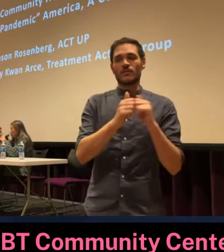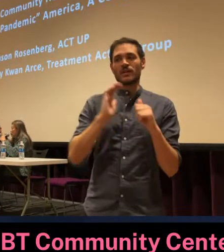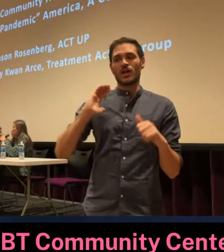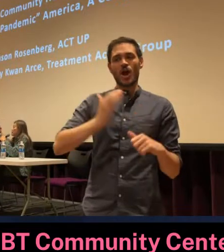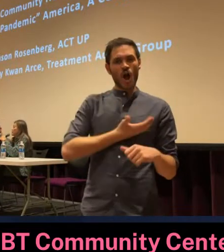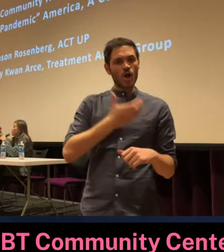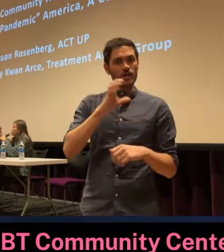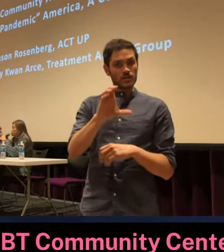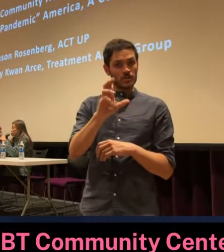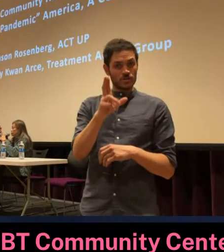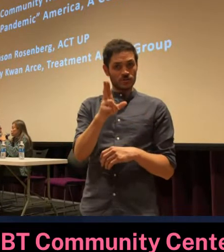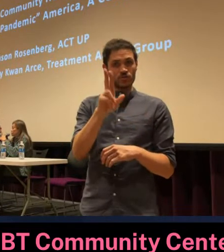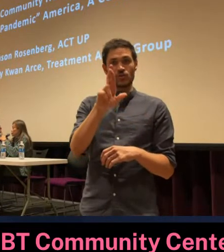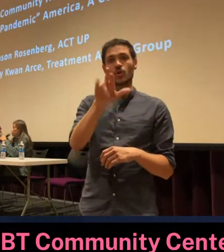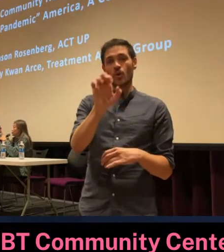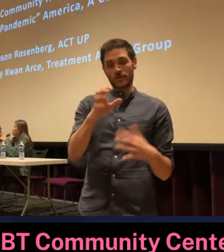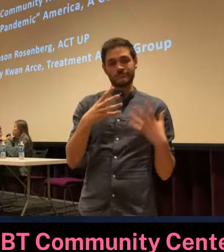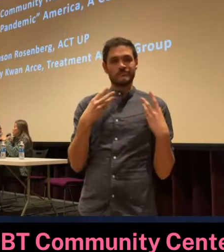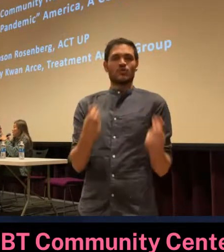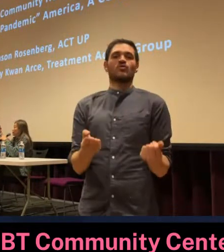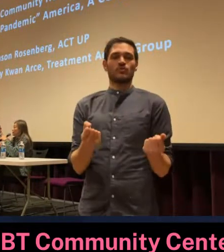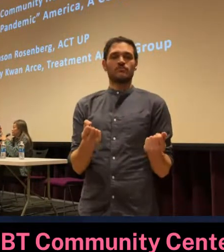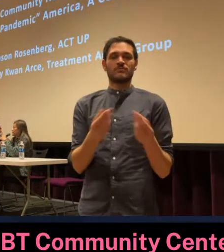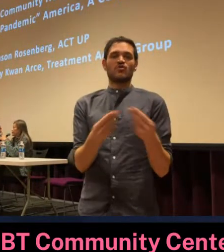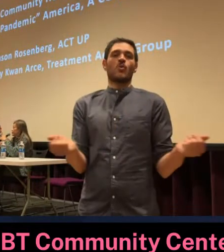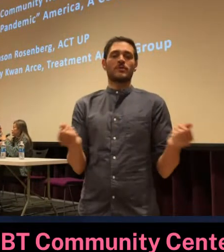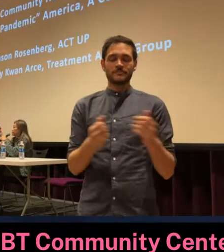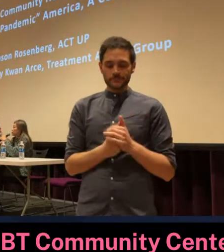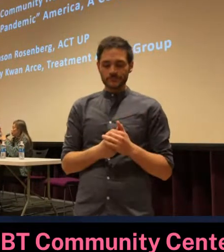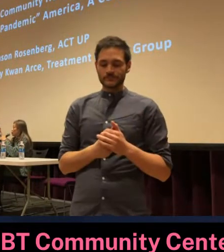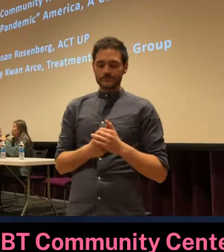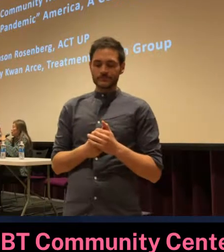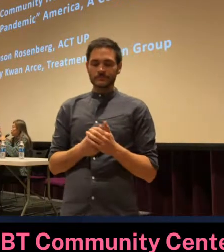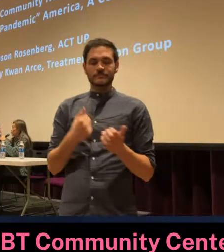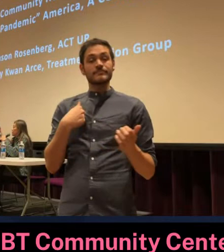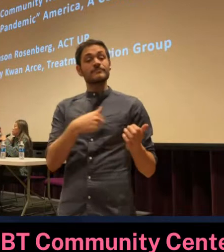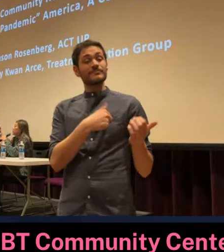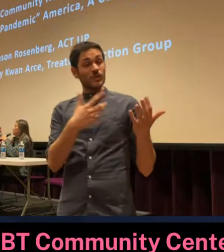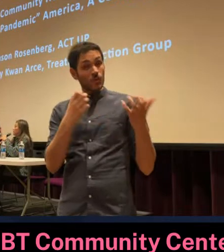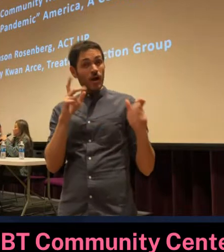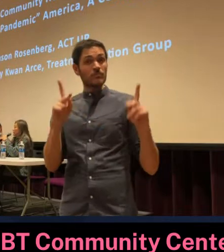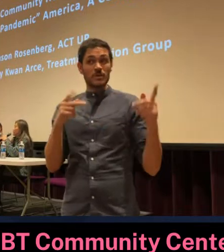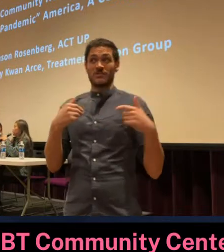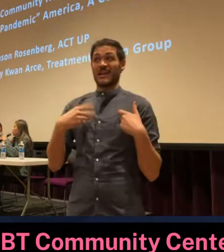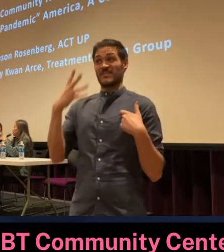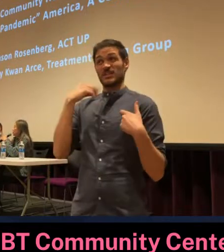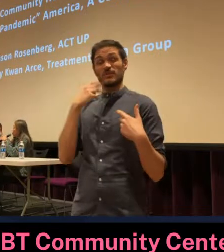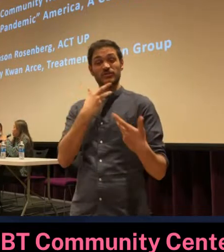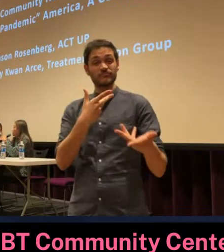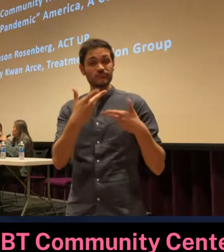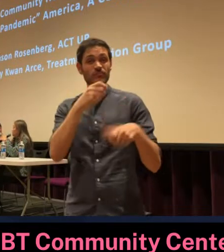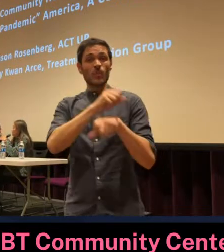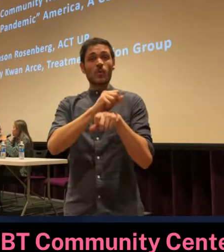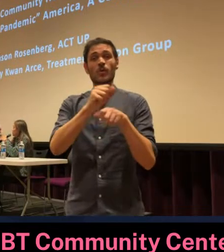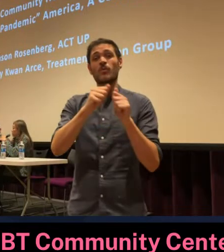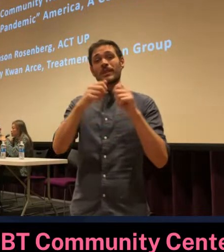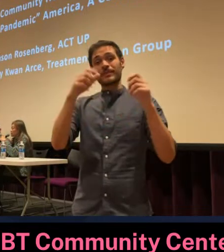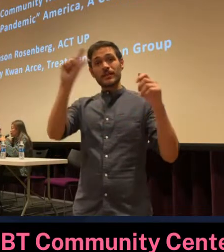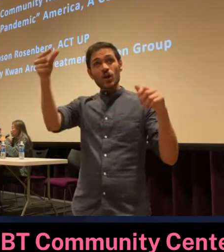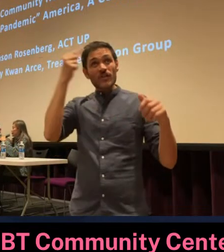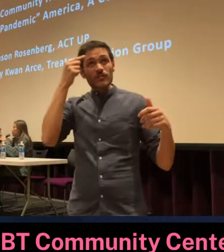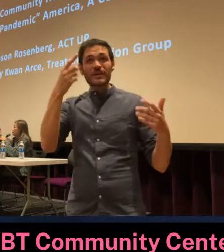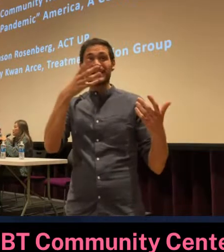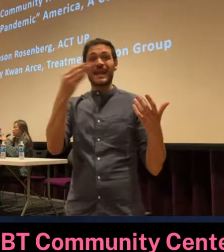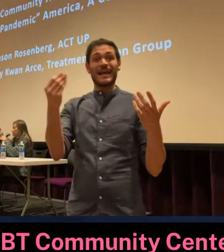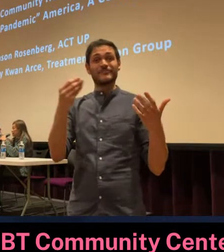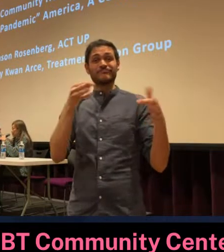we want people to have this experience, to work with government and execute what we need, not just